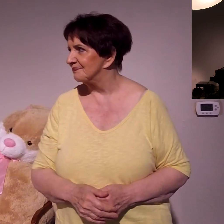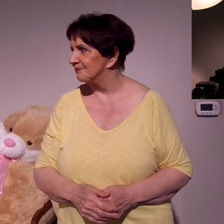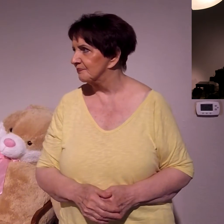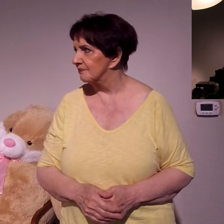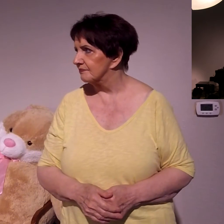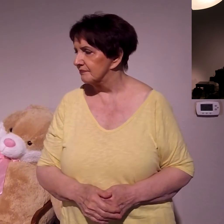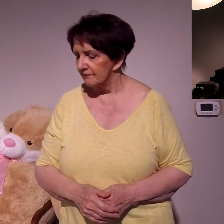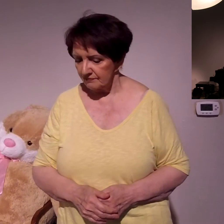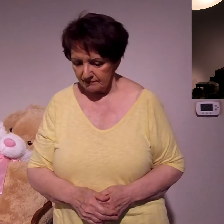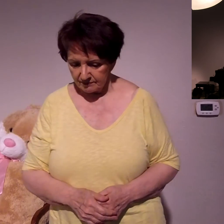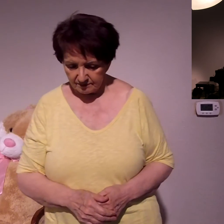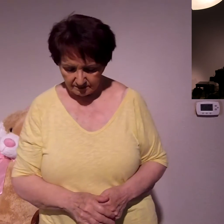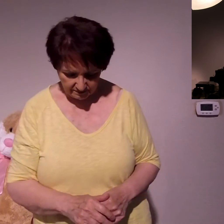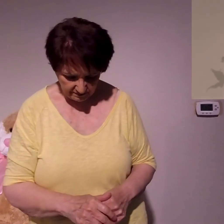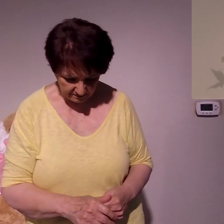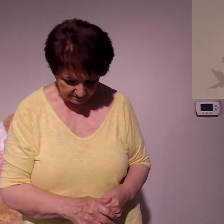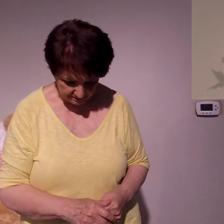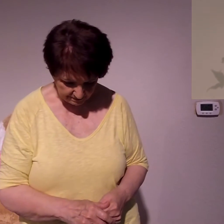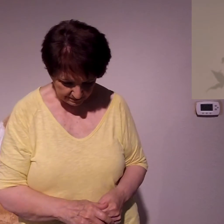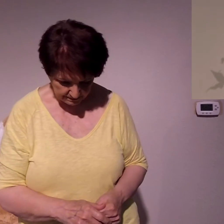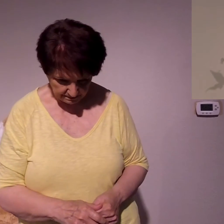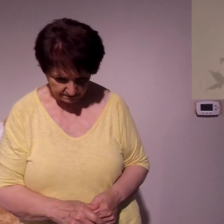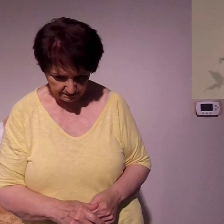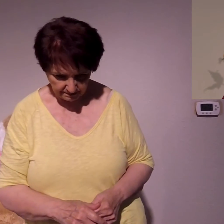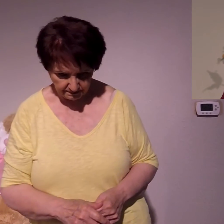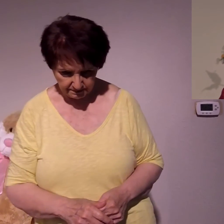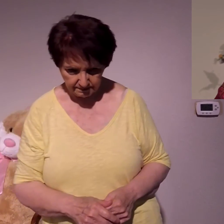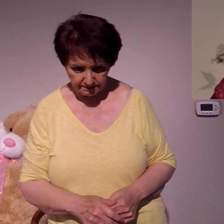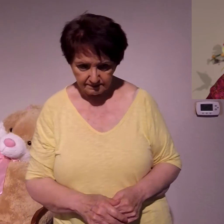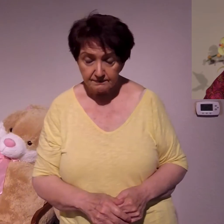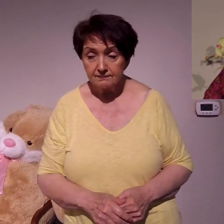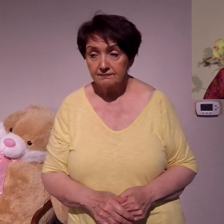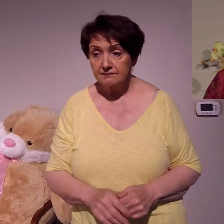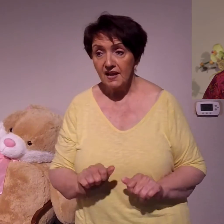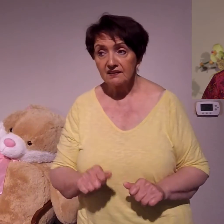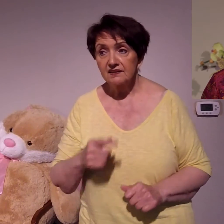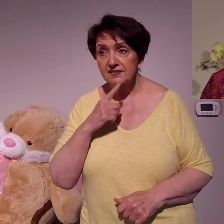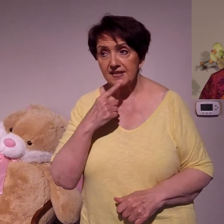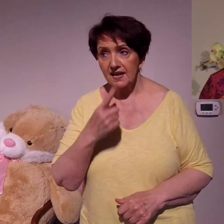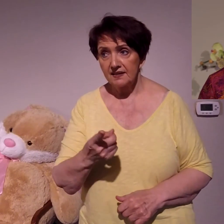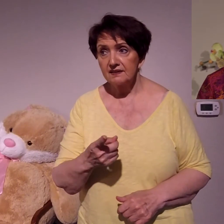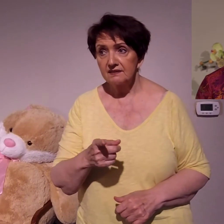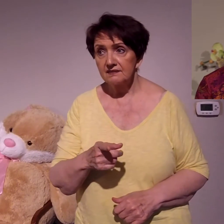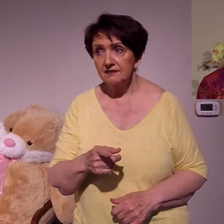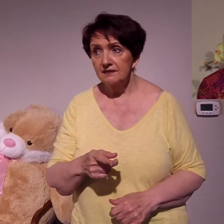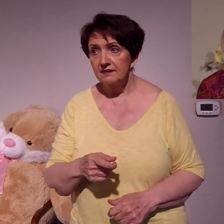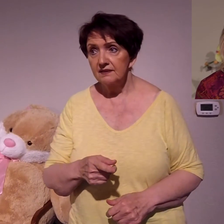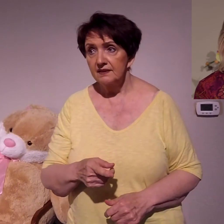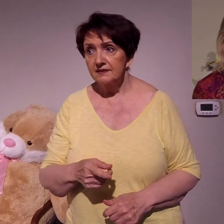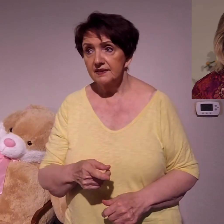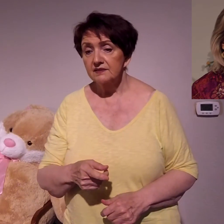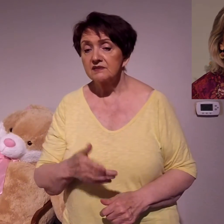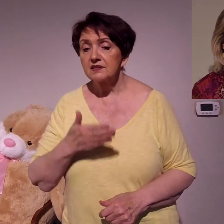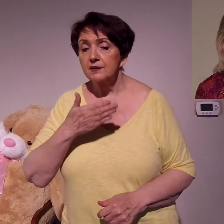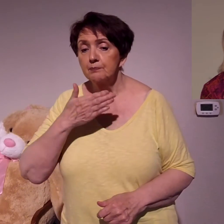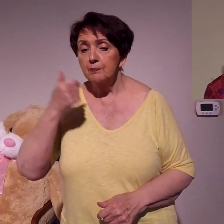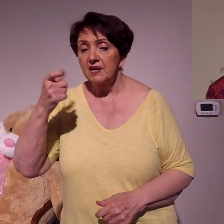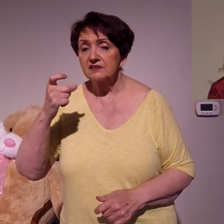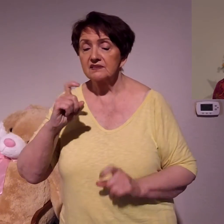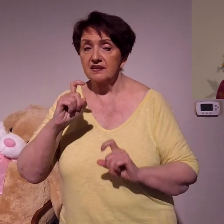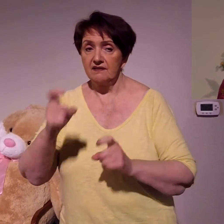through, to say, my past experience, and how important it is to be